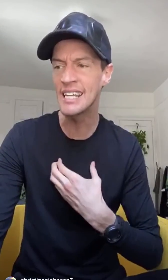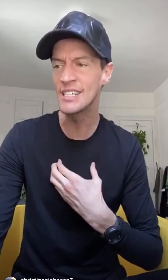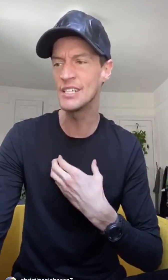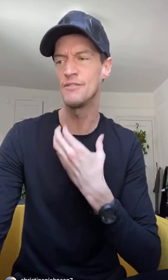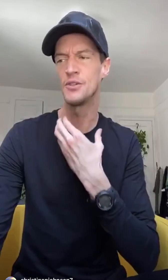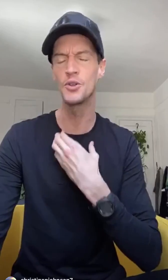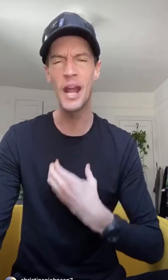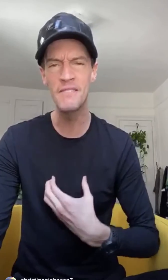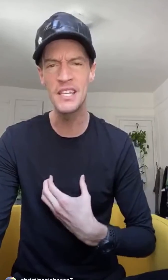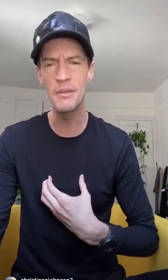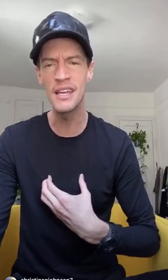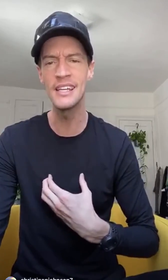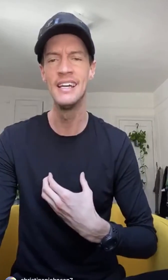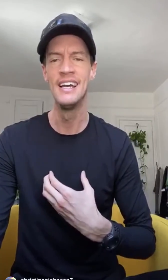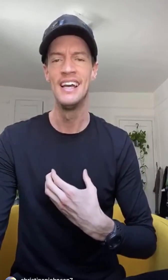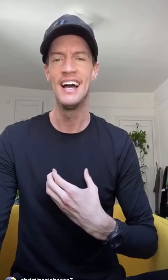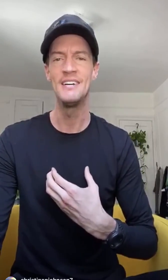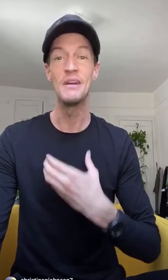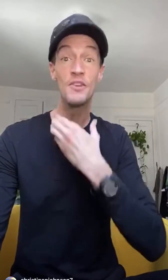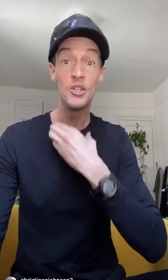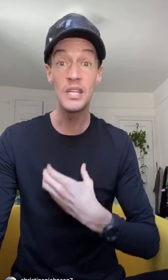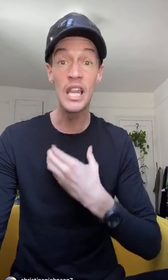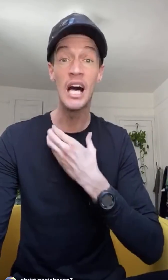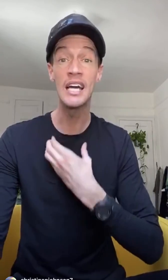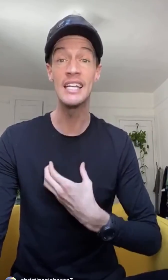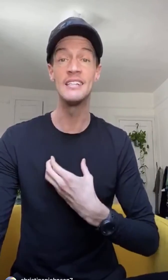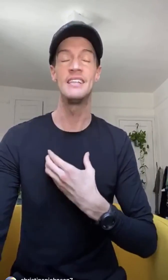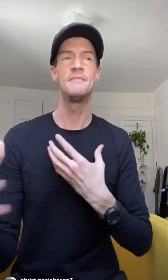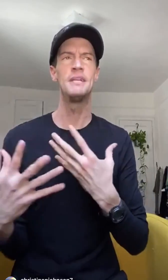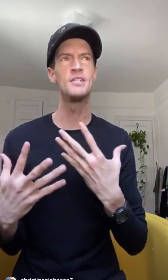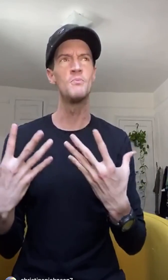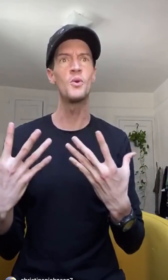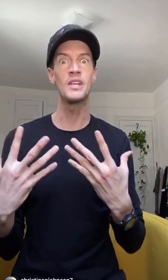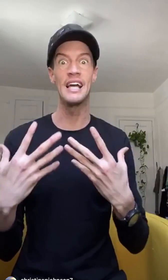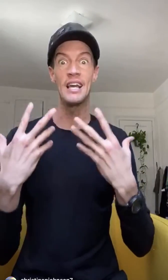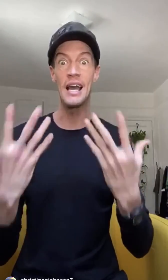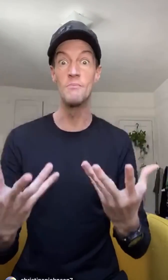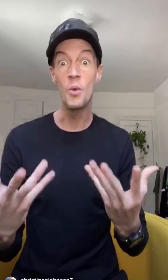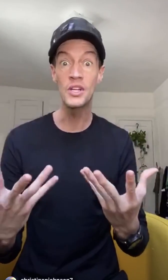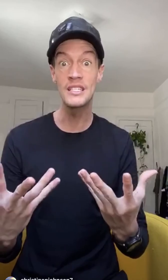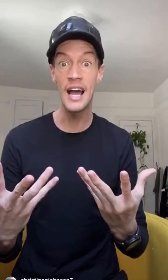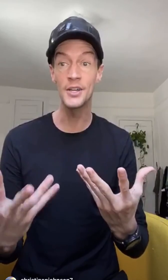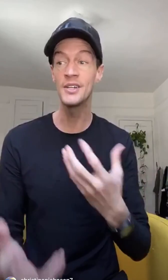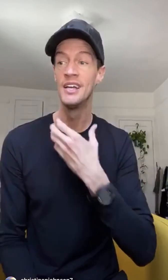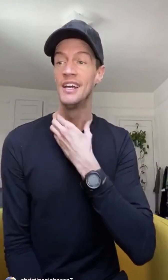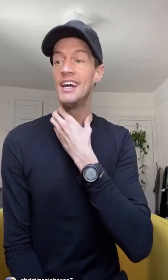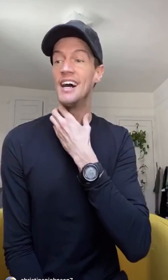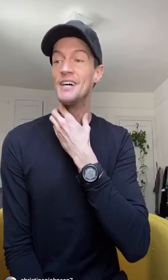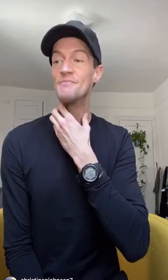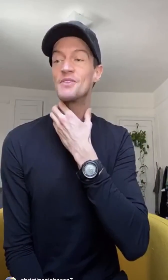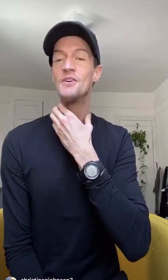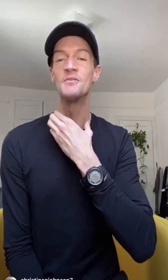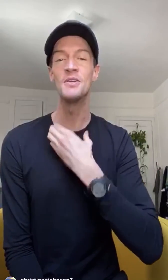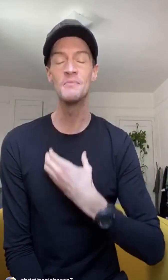you're hungry, you take the C hand and you go down your throat. And this is kind of like desire or hungry,